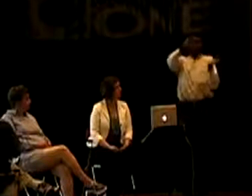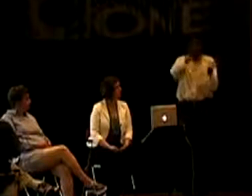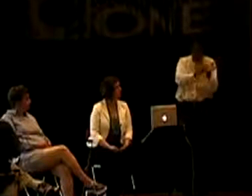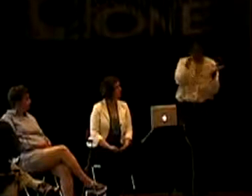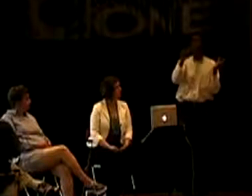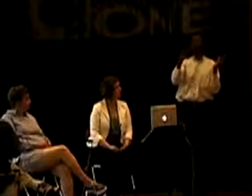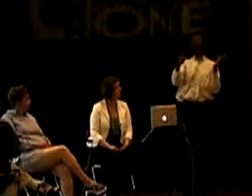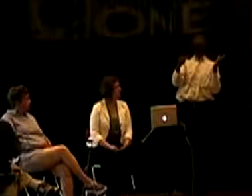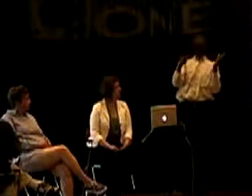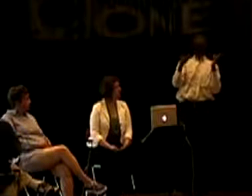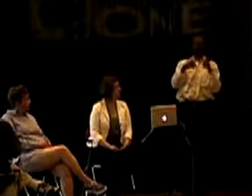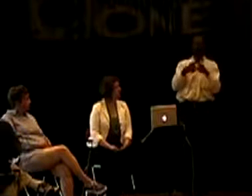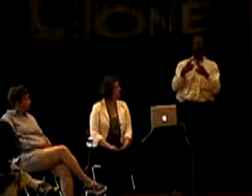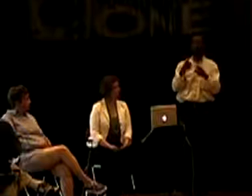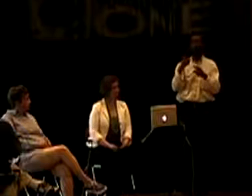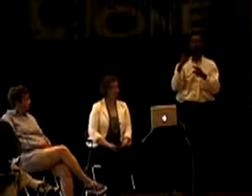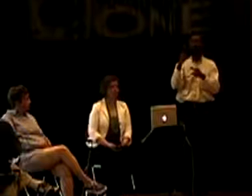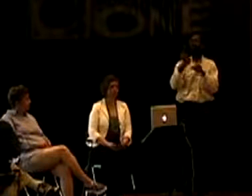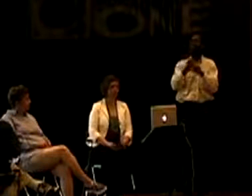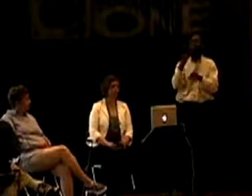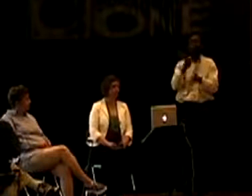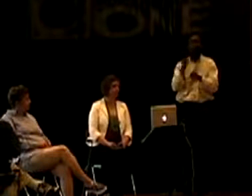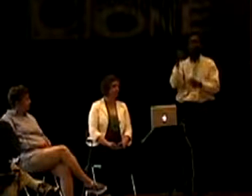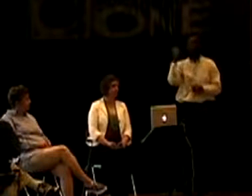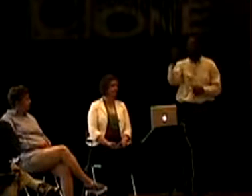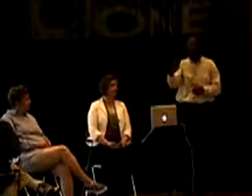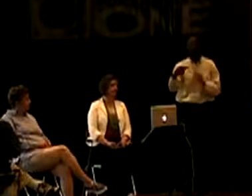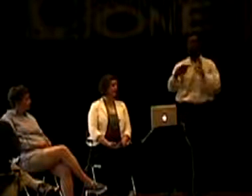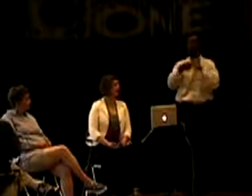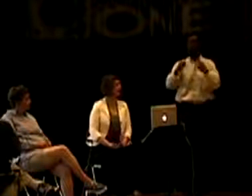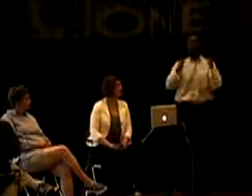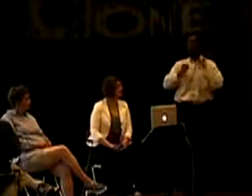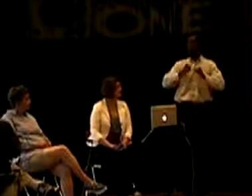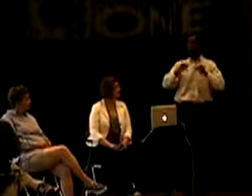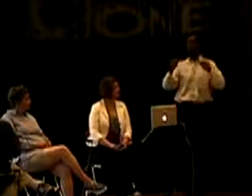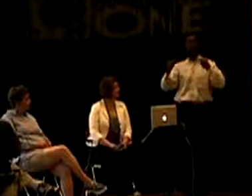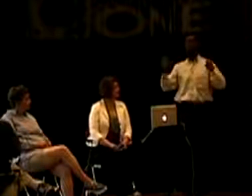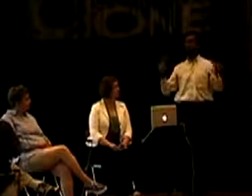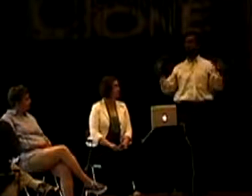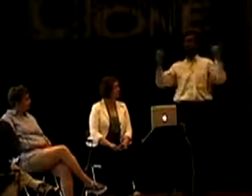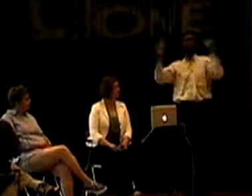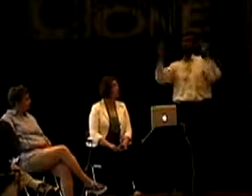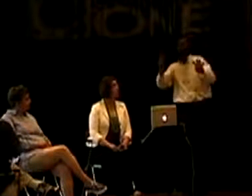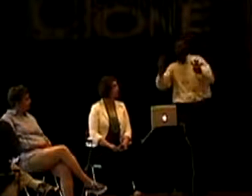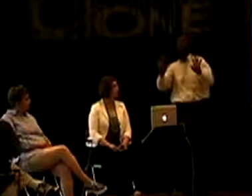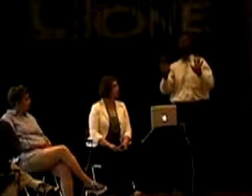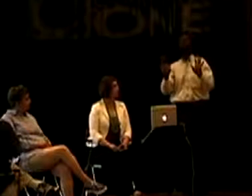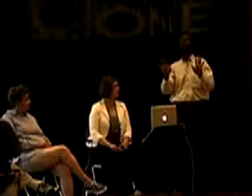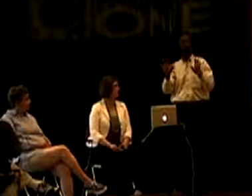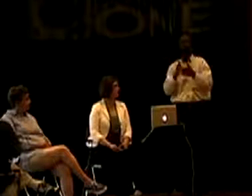the first production because there were things about the technology and the email aspects that we couldn't know until we did it for